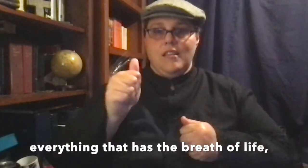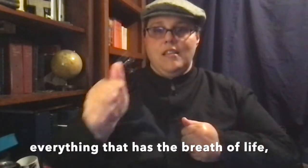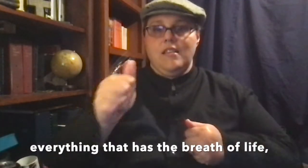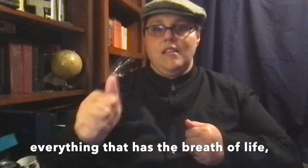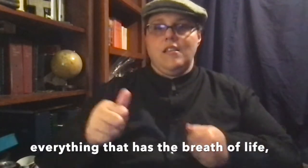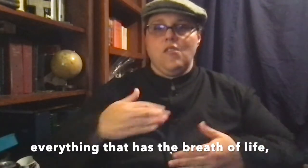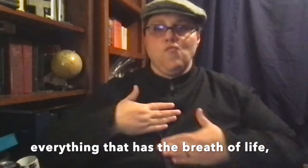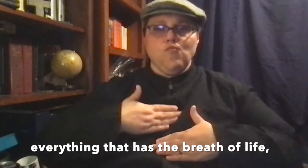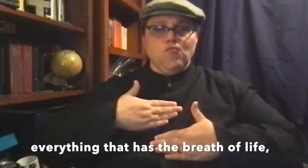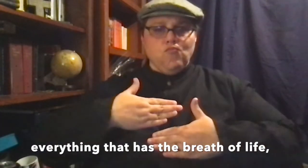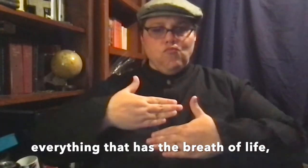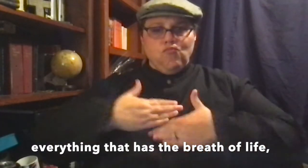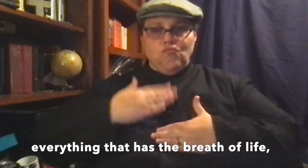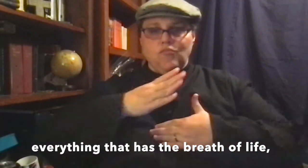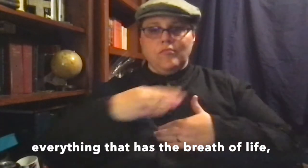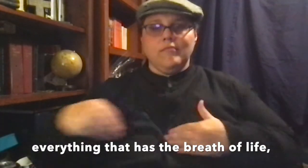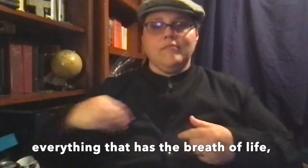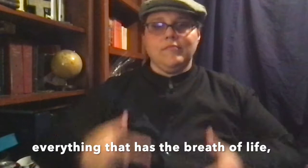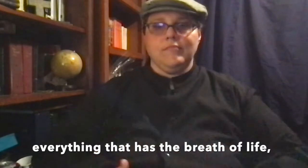everything that has the breath of life,